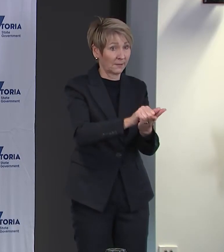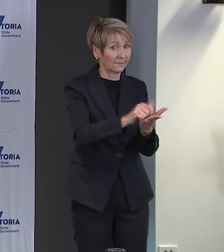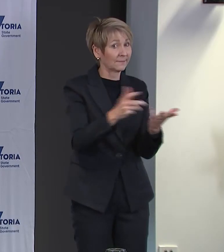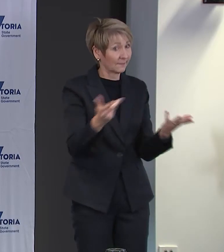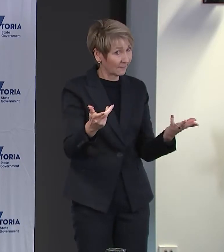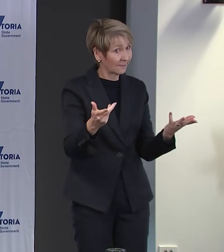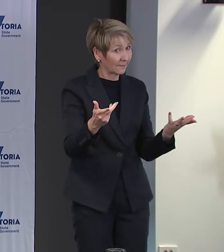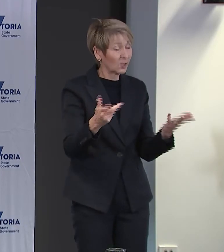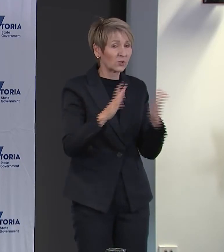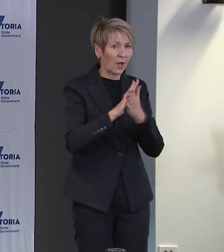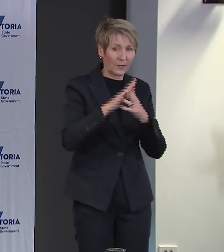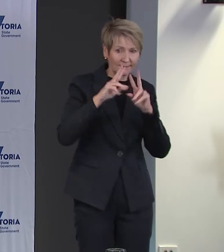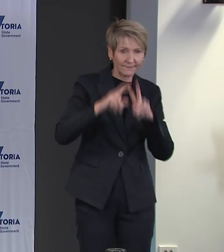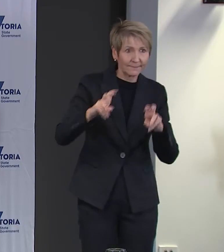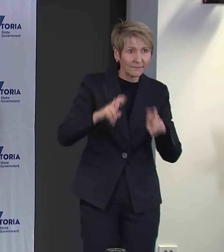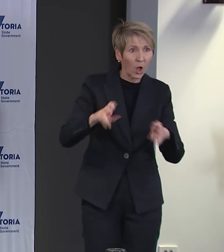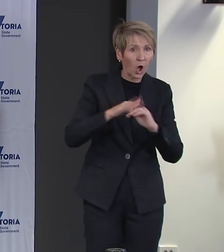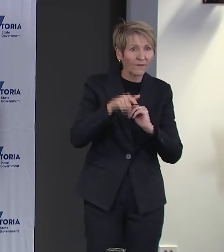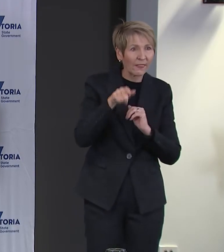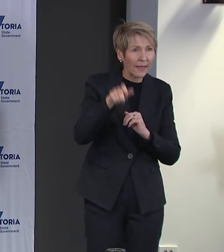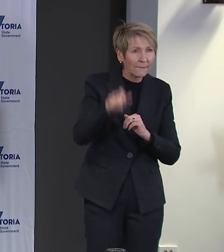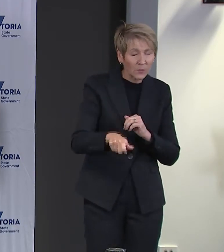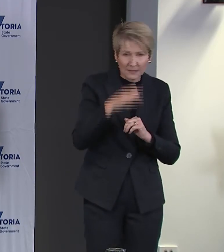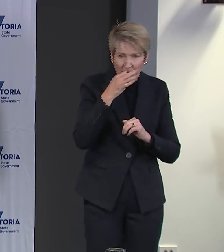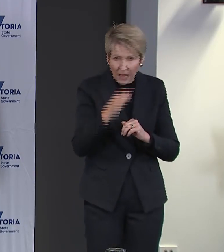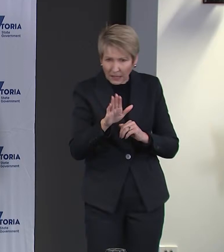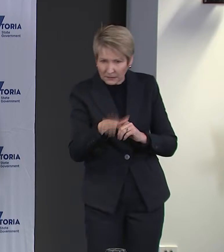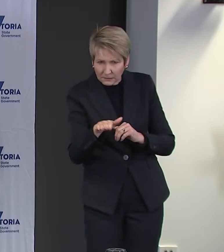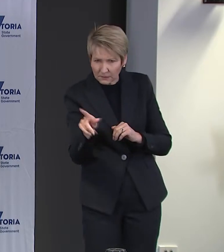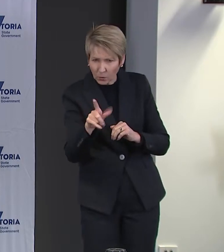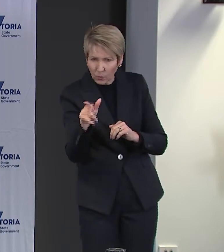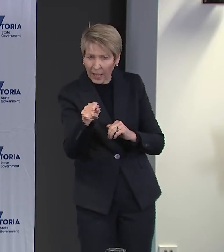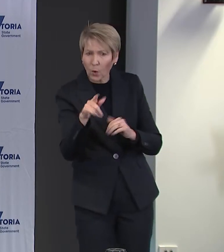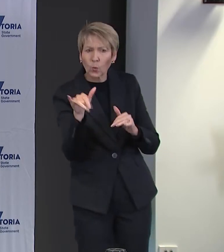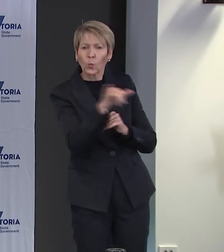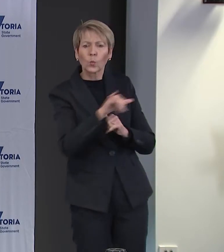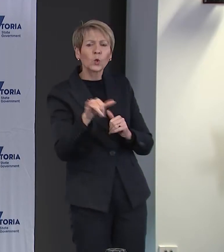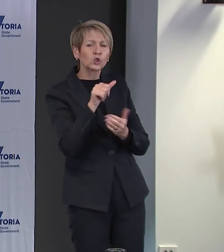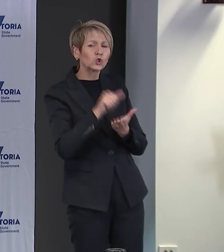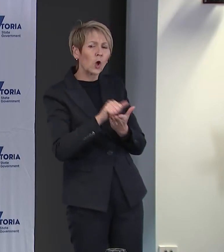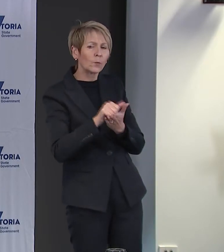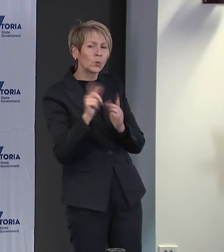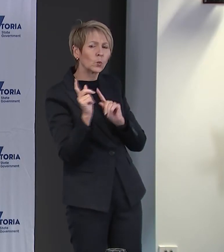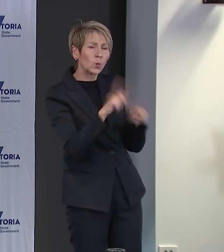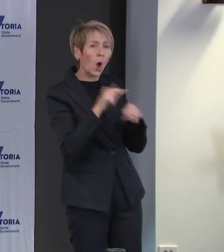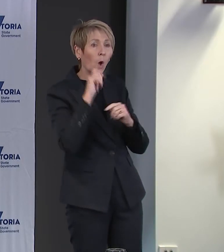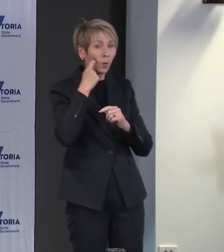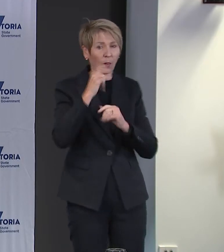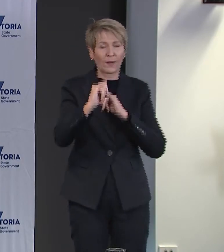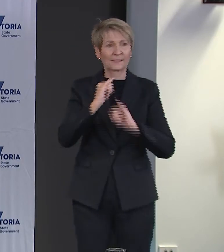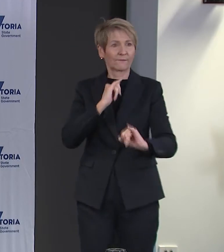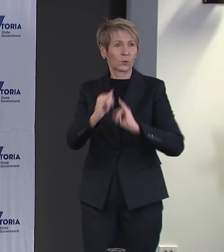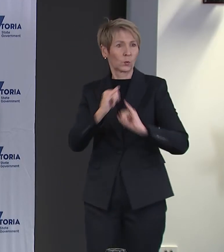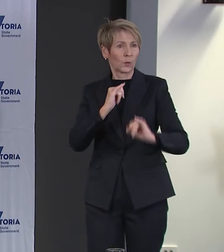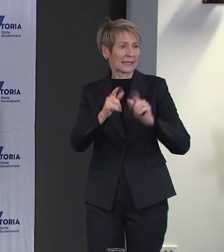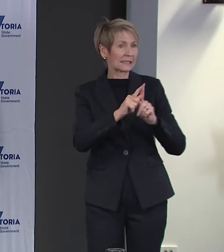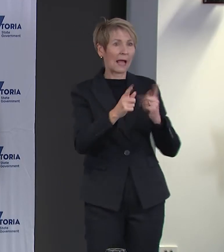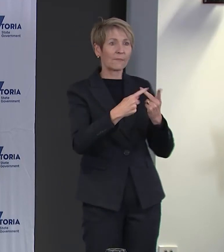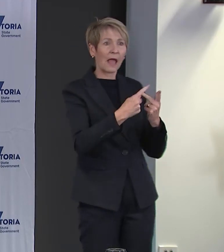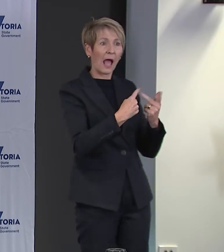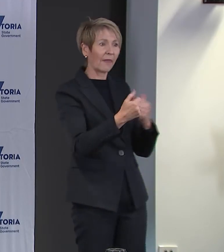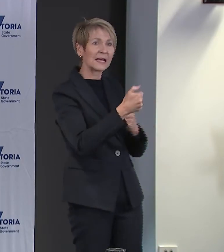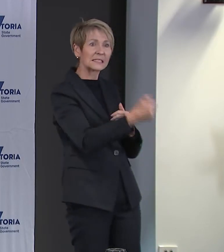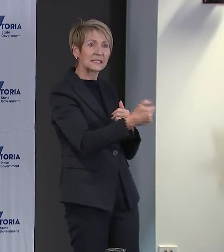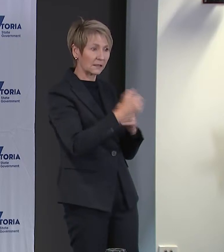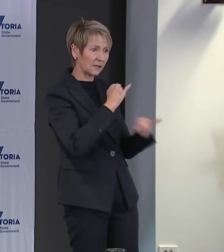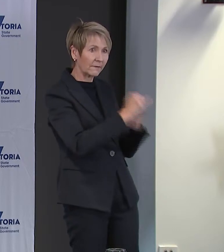get his exact movements and exact overlaps with other positive cases, but that's the lead hypothesis at this point in time. We'll obviously confirm that